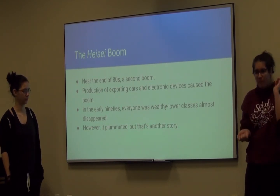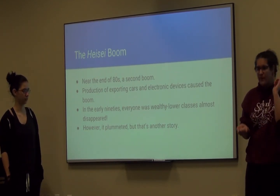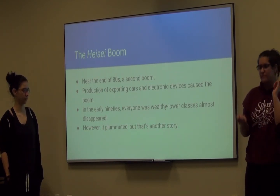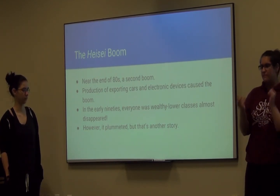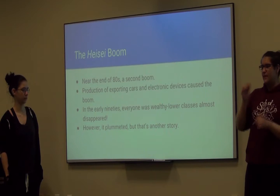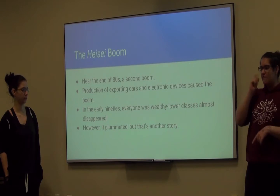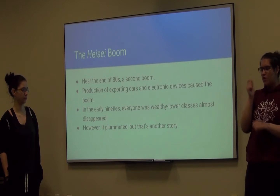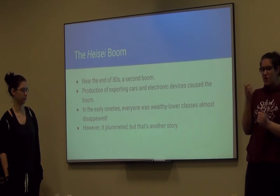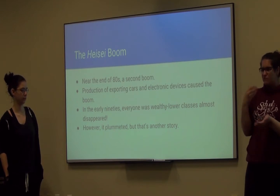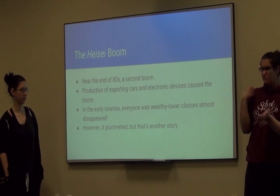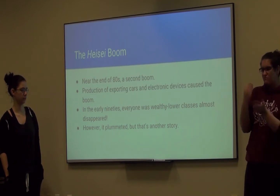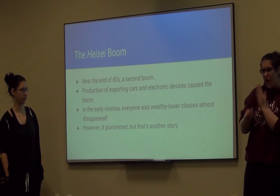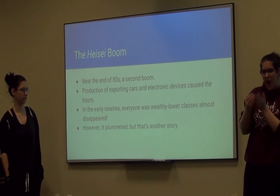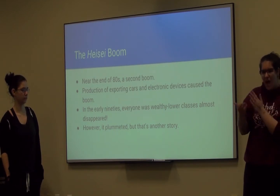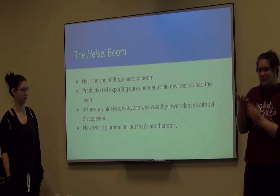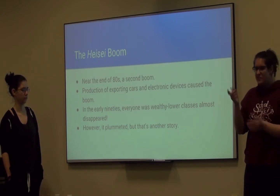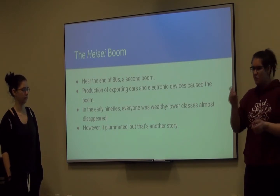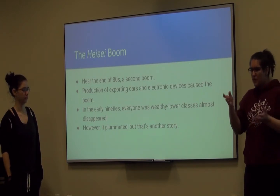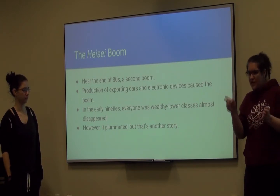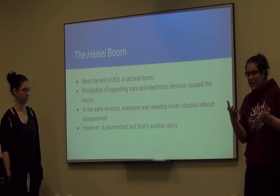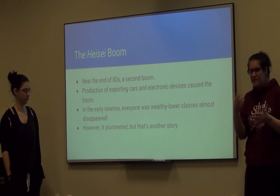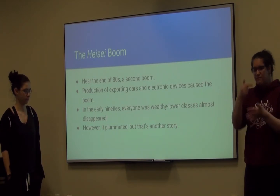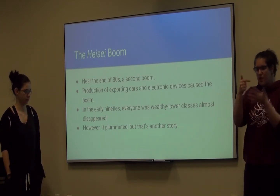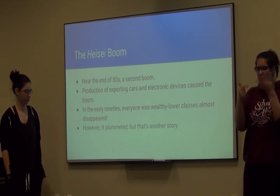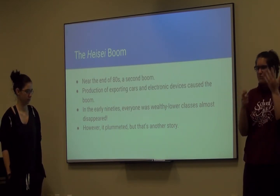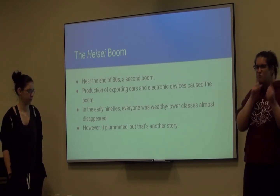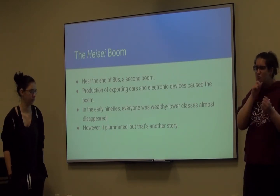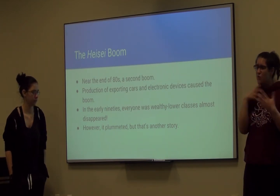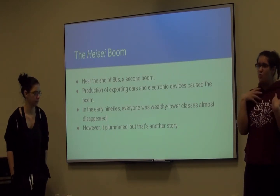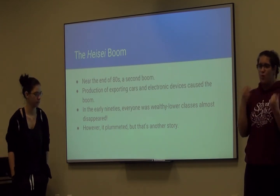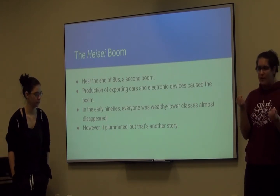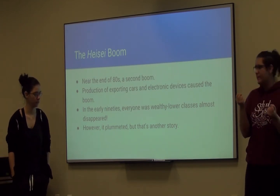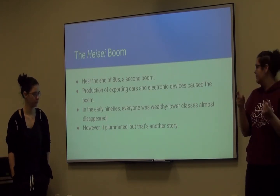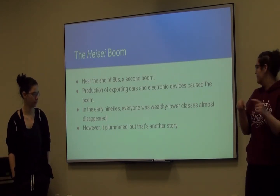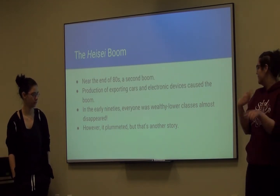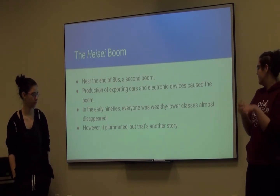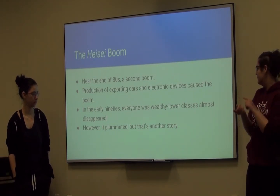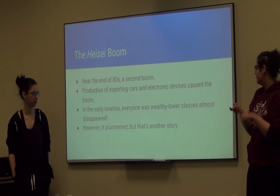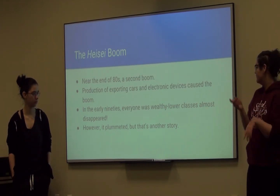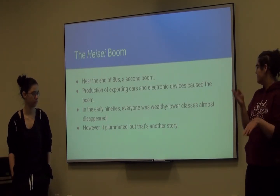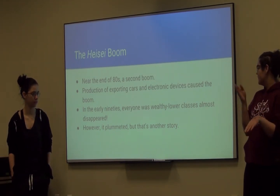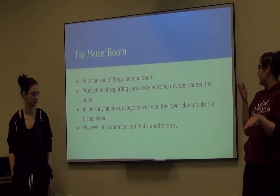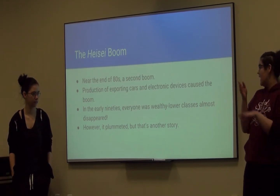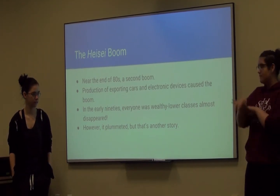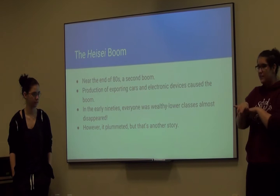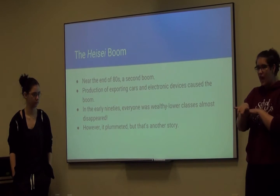disappeared. Because everybody had enough money to be considered wealthy.